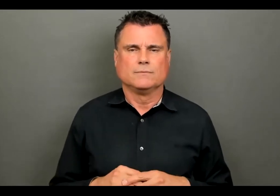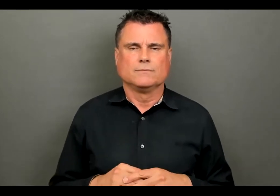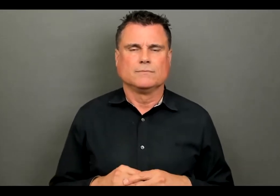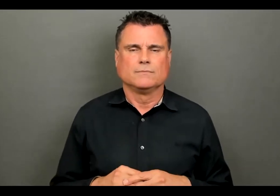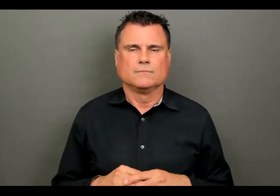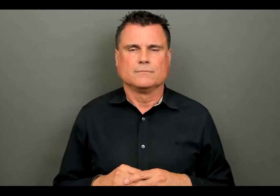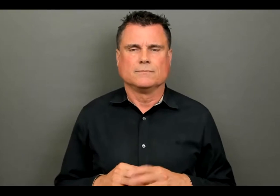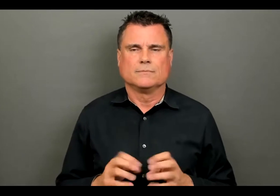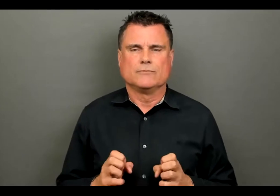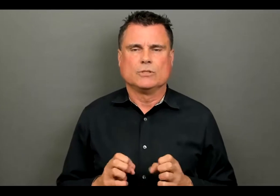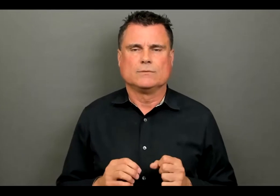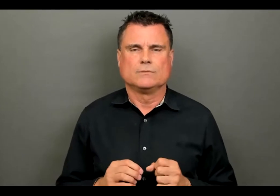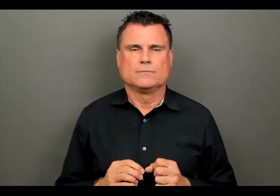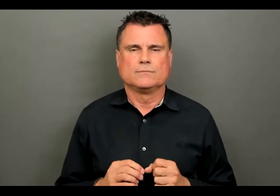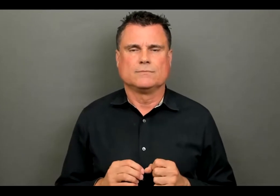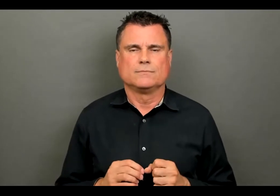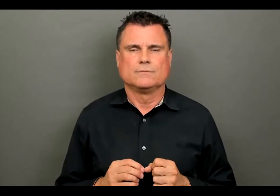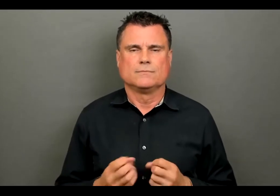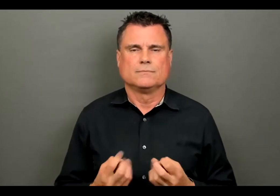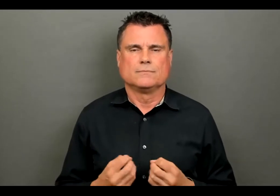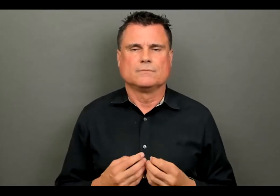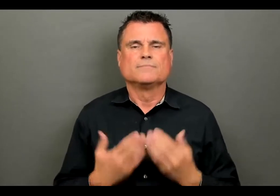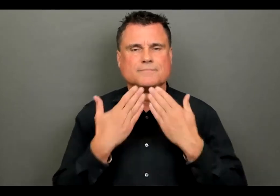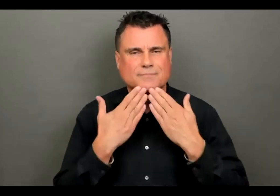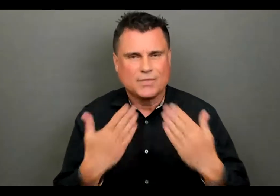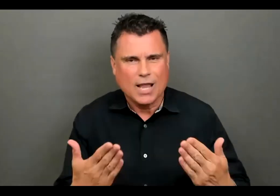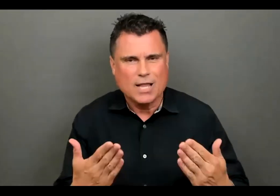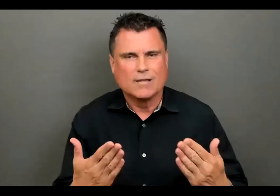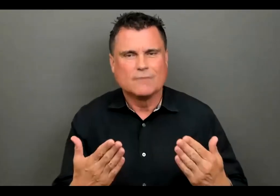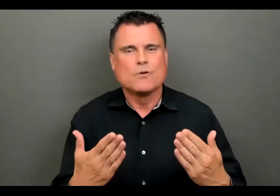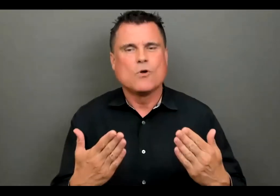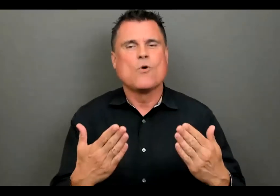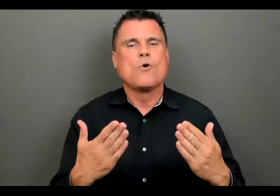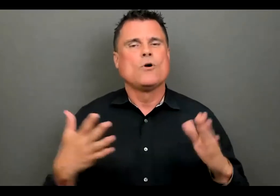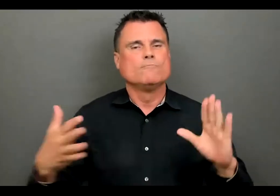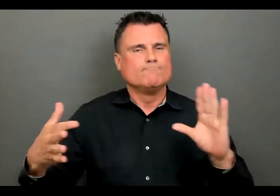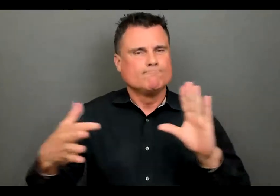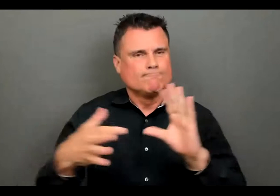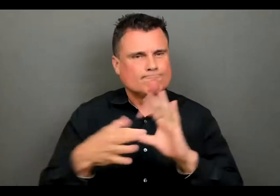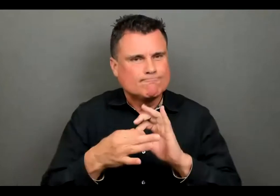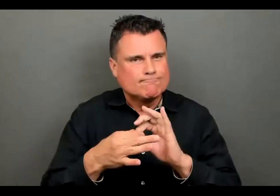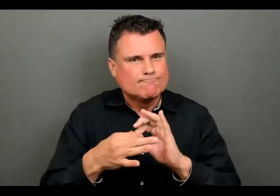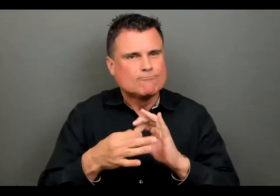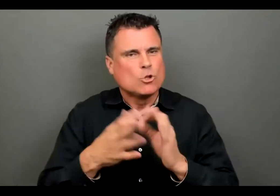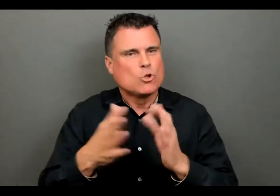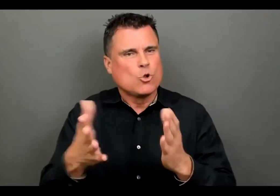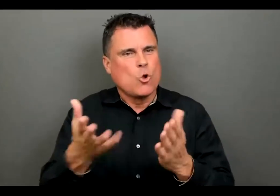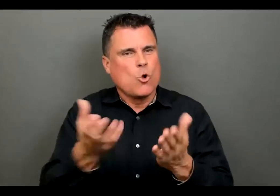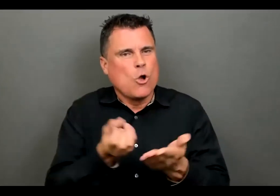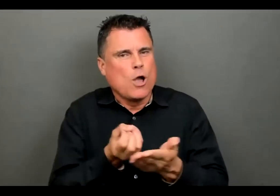excellent words in introducing and opening